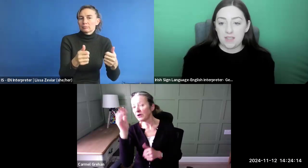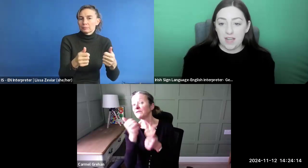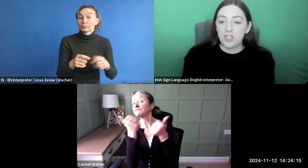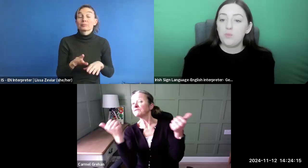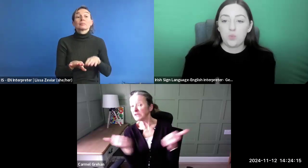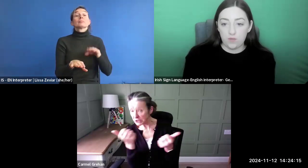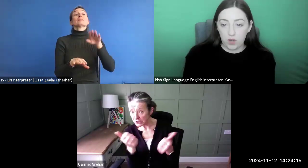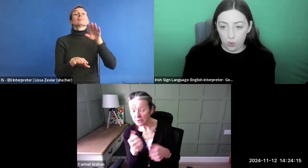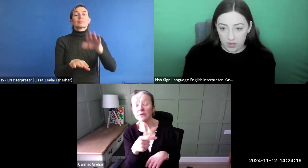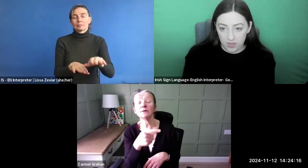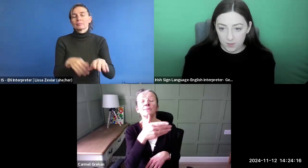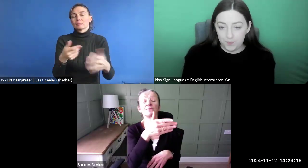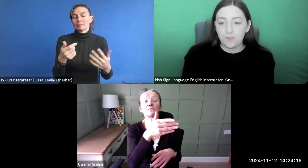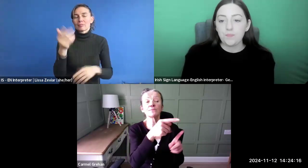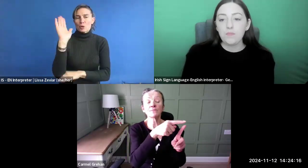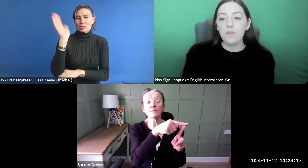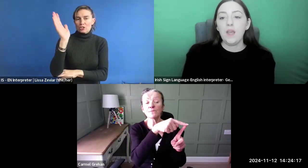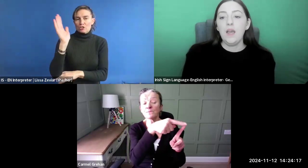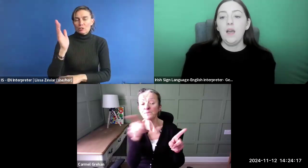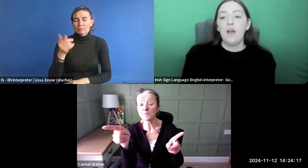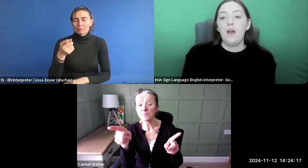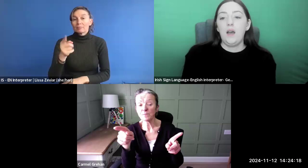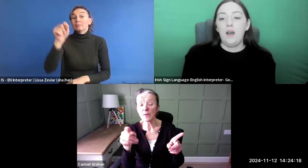was the presentation, which was recorded,